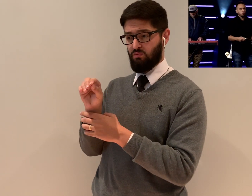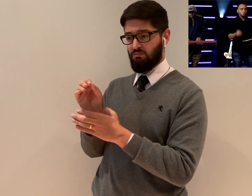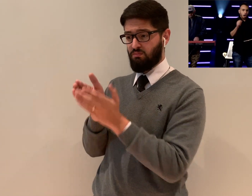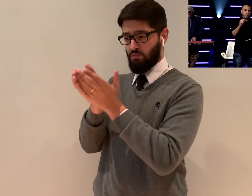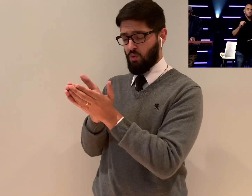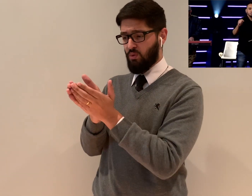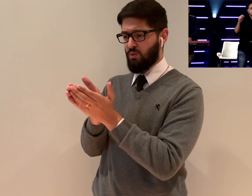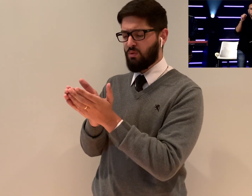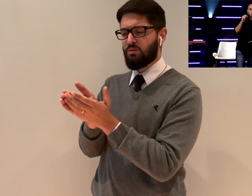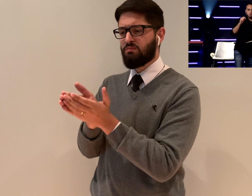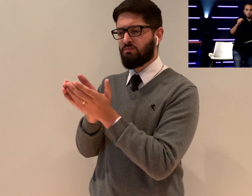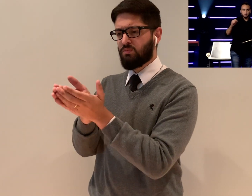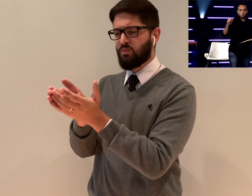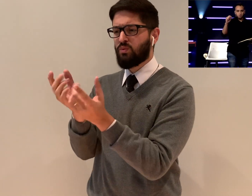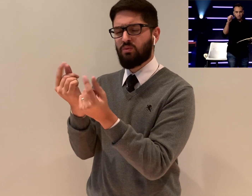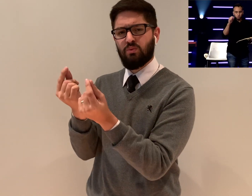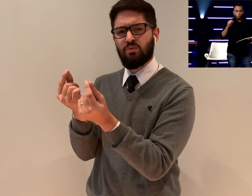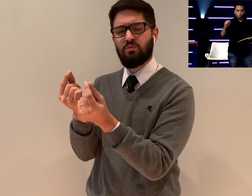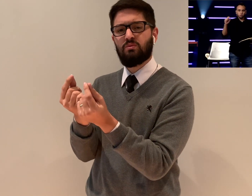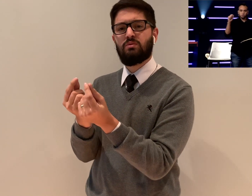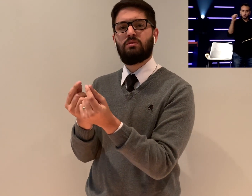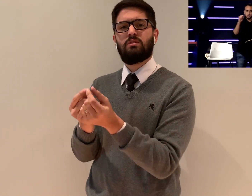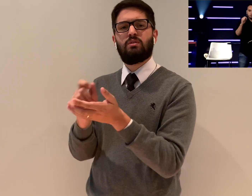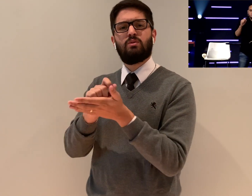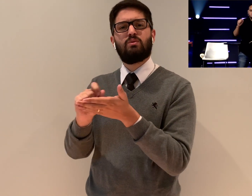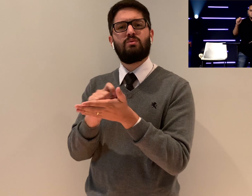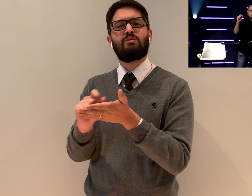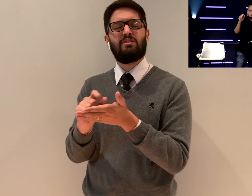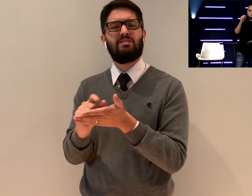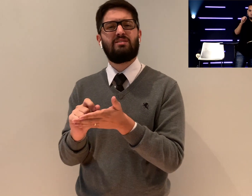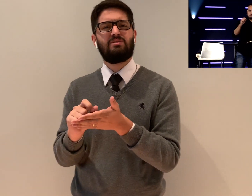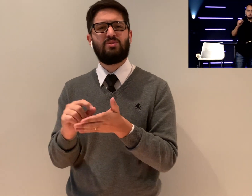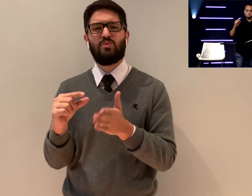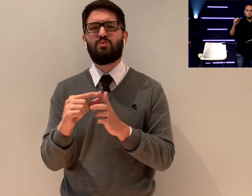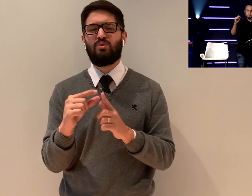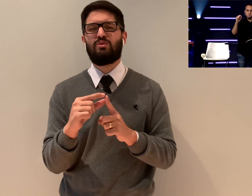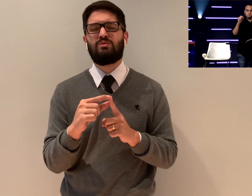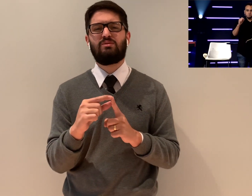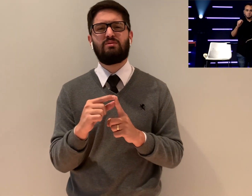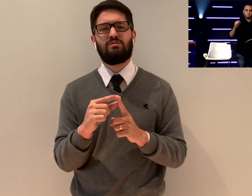he would write these words